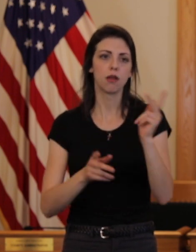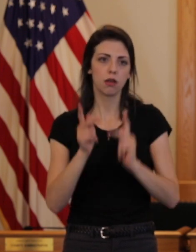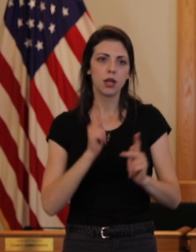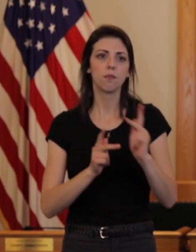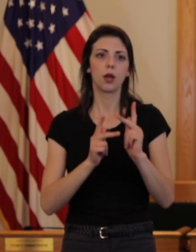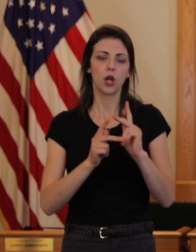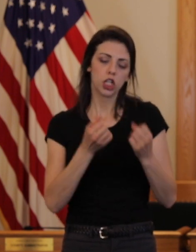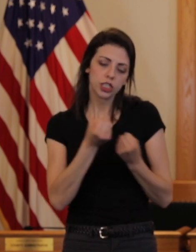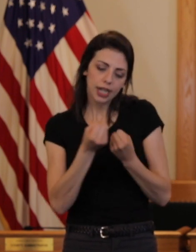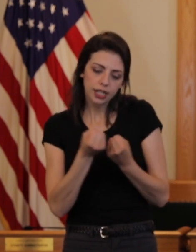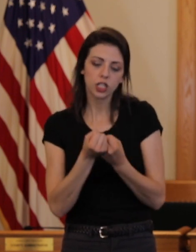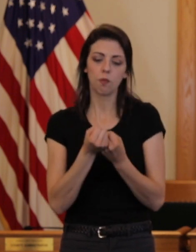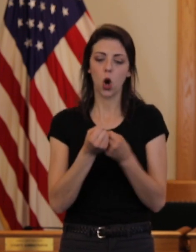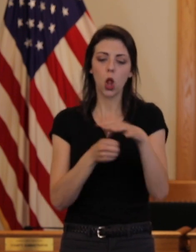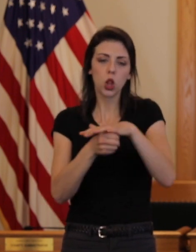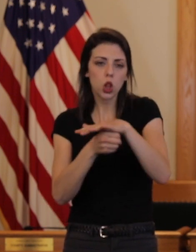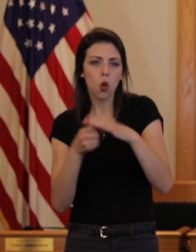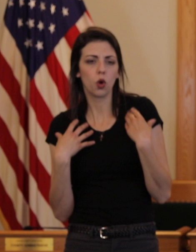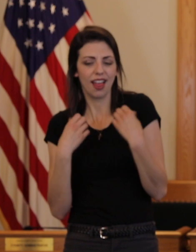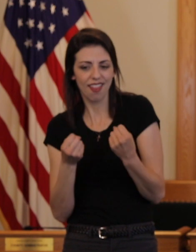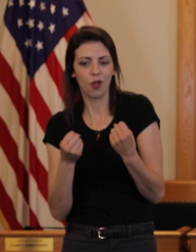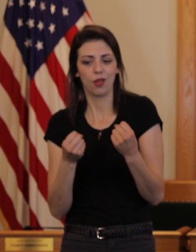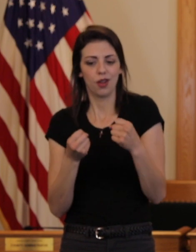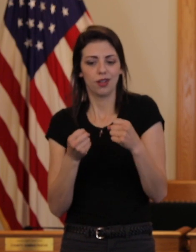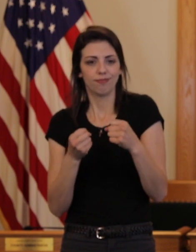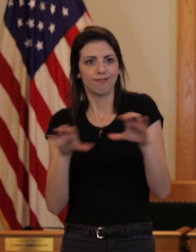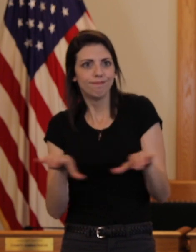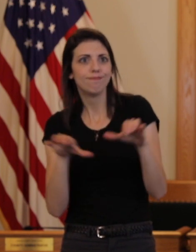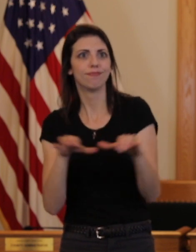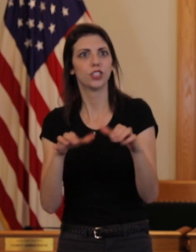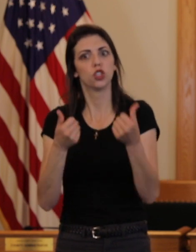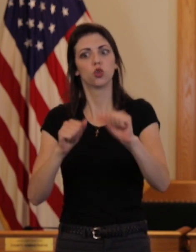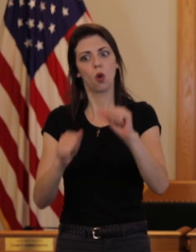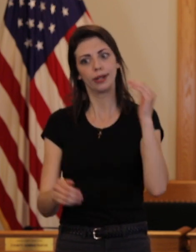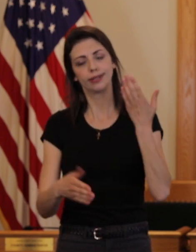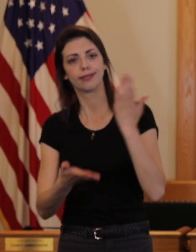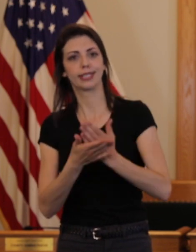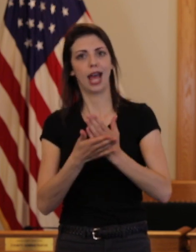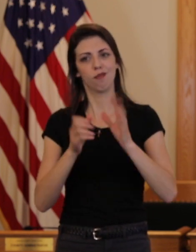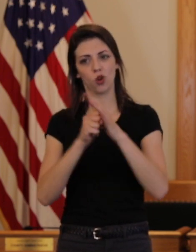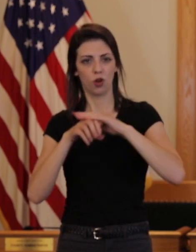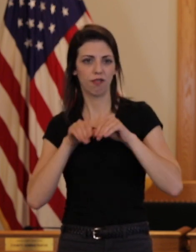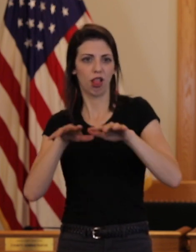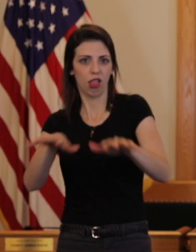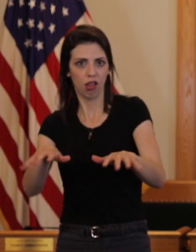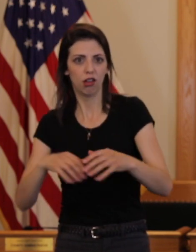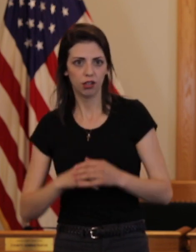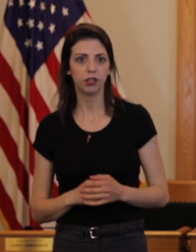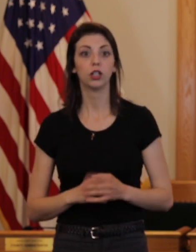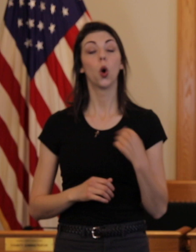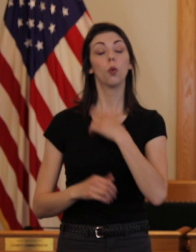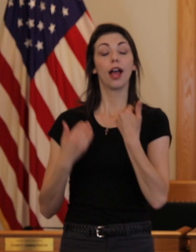support local public health activities in the fight to stop the spread of COVID-19. The Oswego County Health Department has a